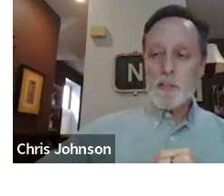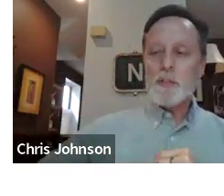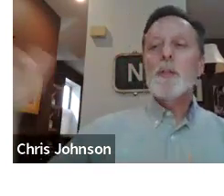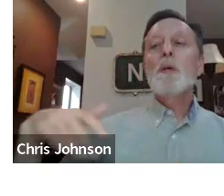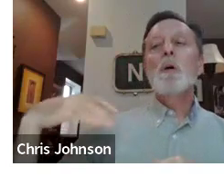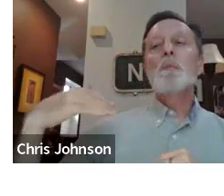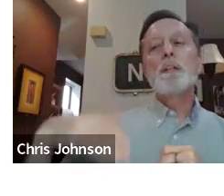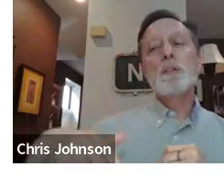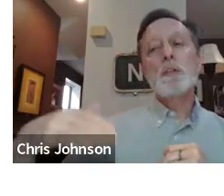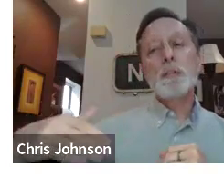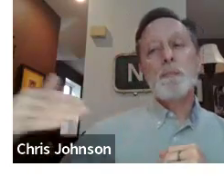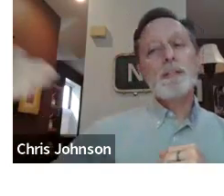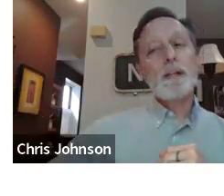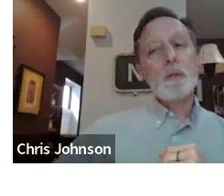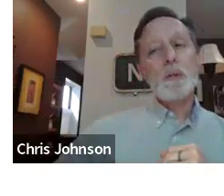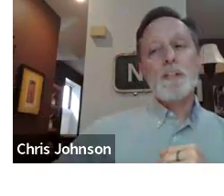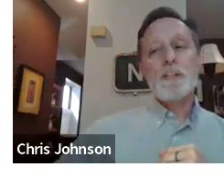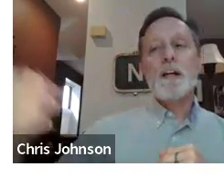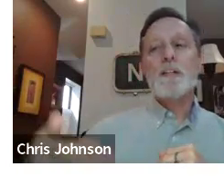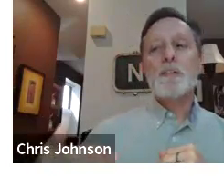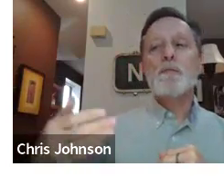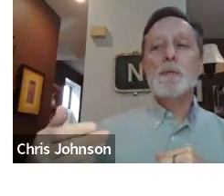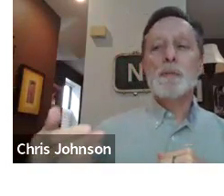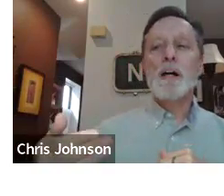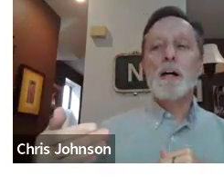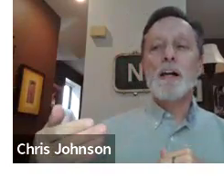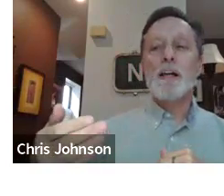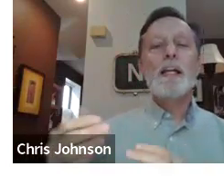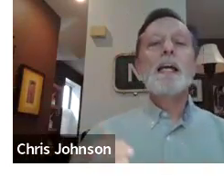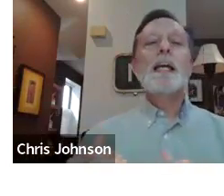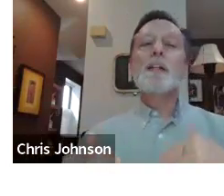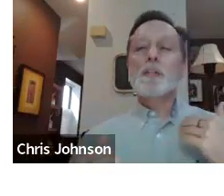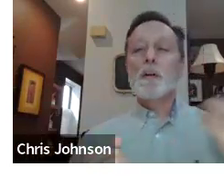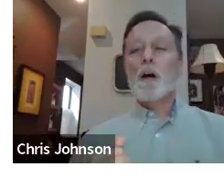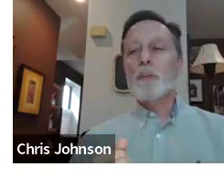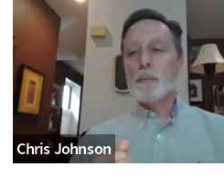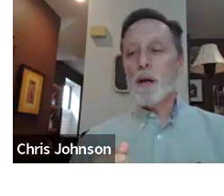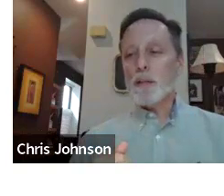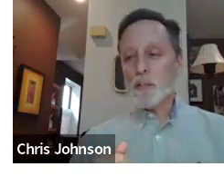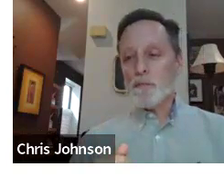marine insurance. Well, when insurance companies like Lloyd's decided to diversify